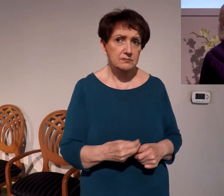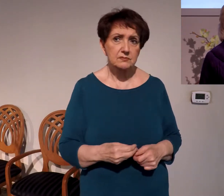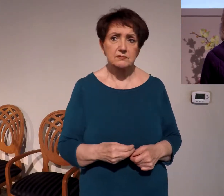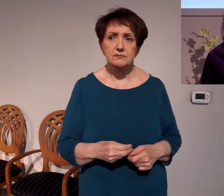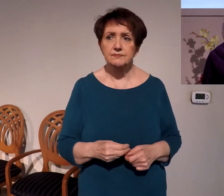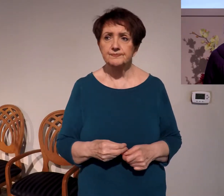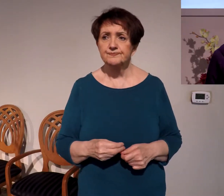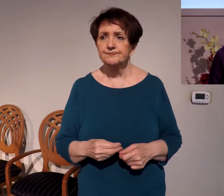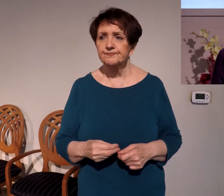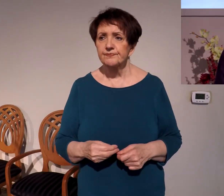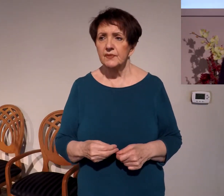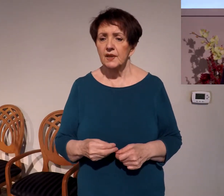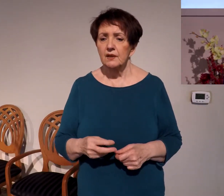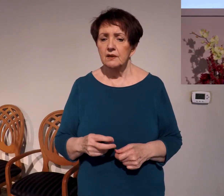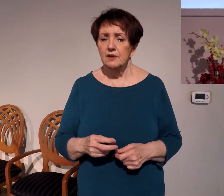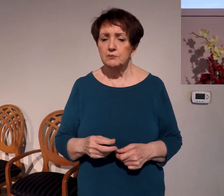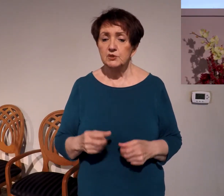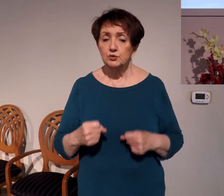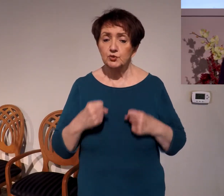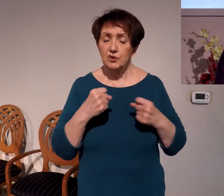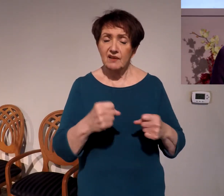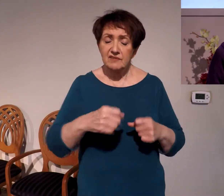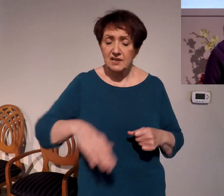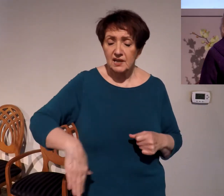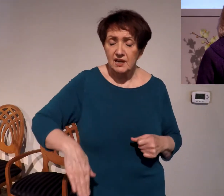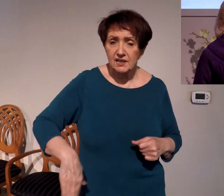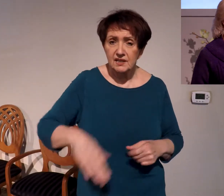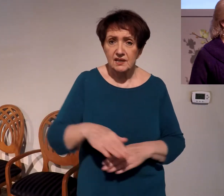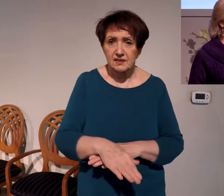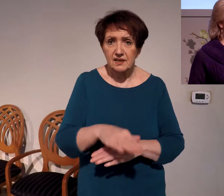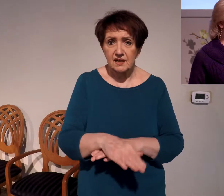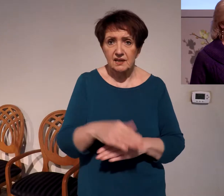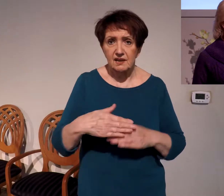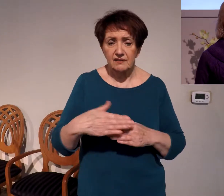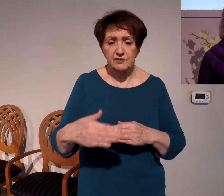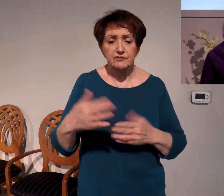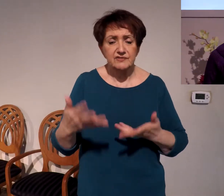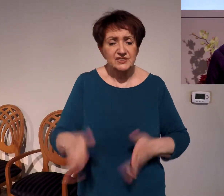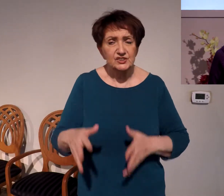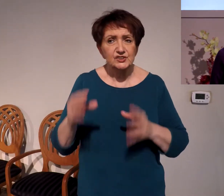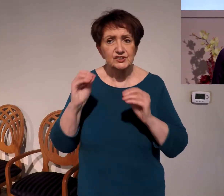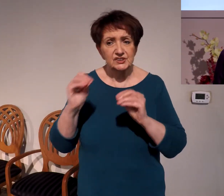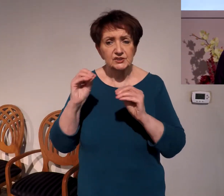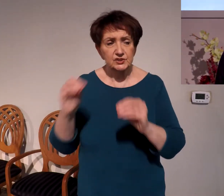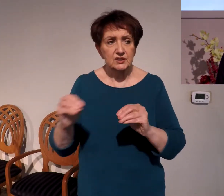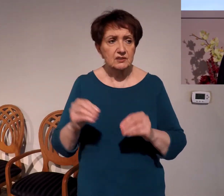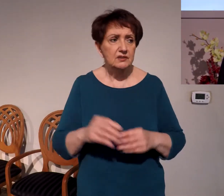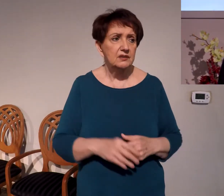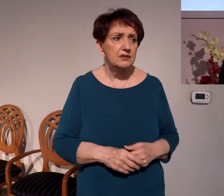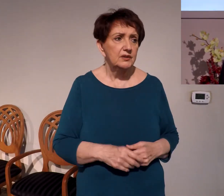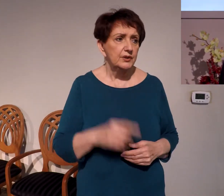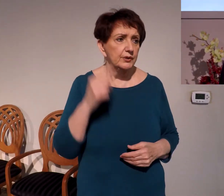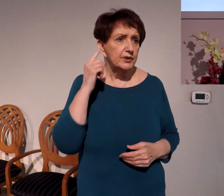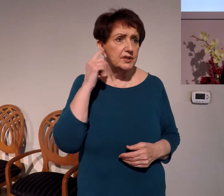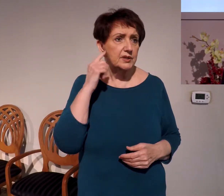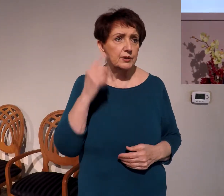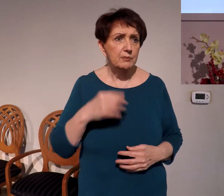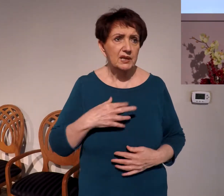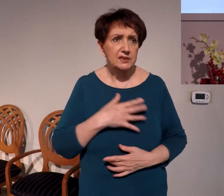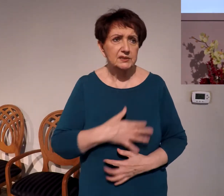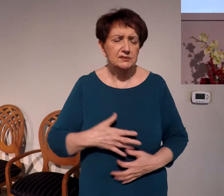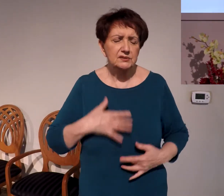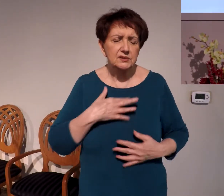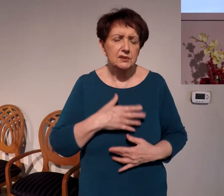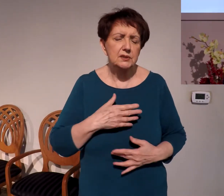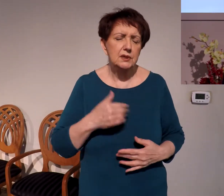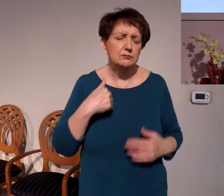I've been taking that drive late at night after teaching class here. And oh man, can you hear my anxiety go up? I'm tired, I'm